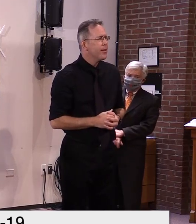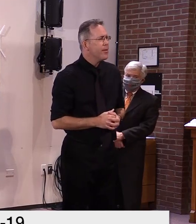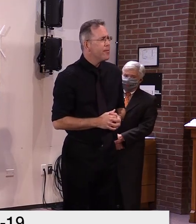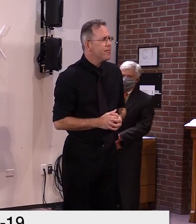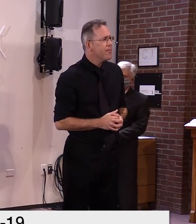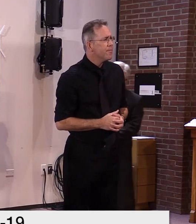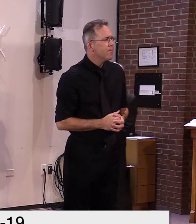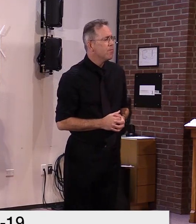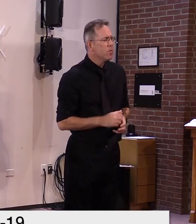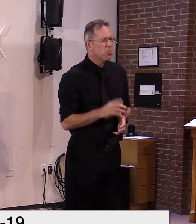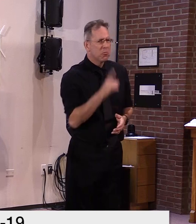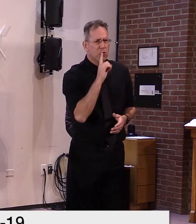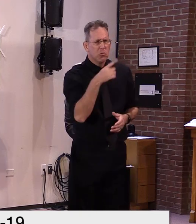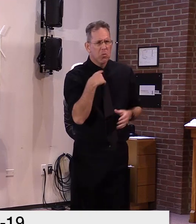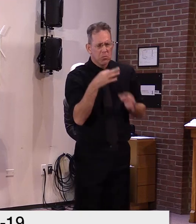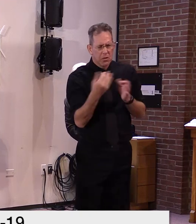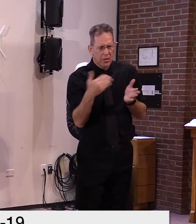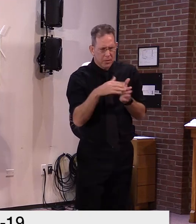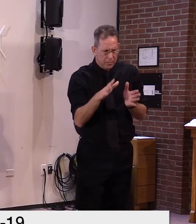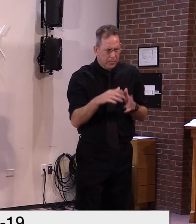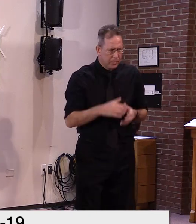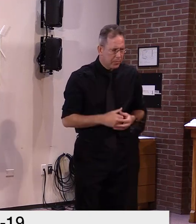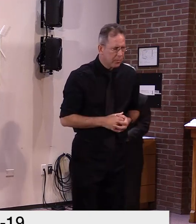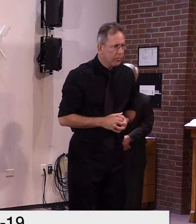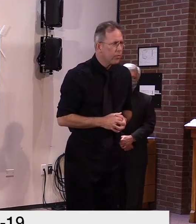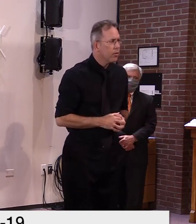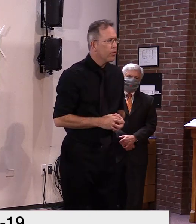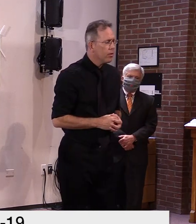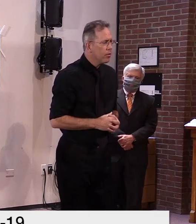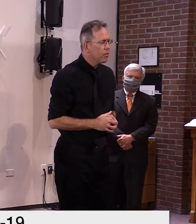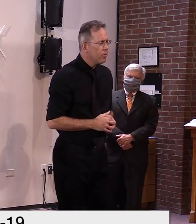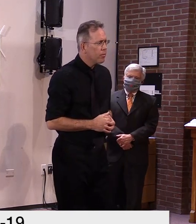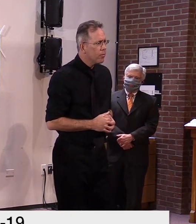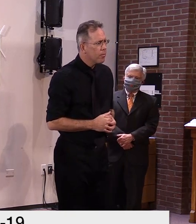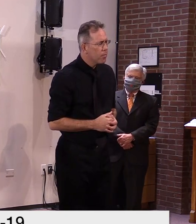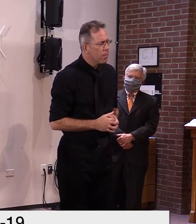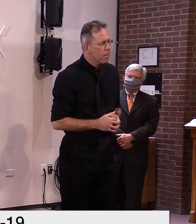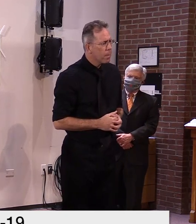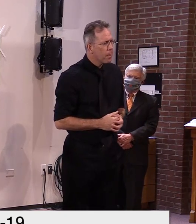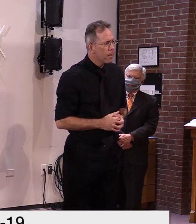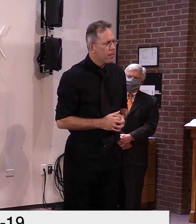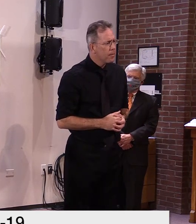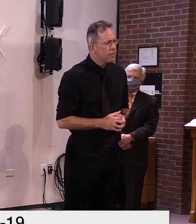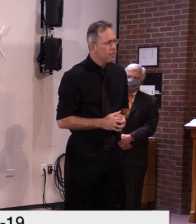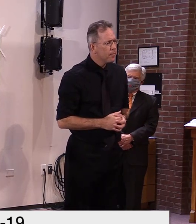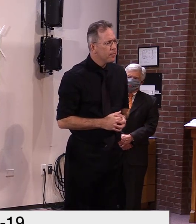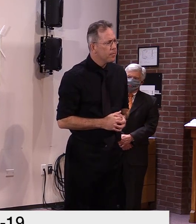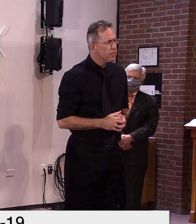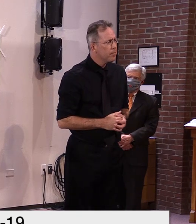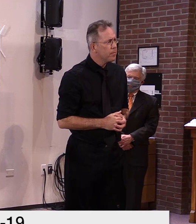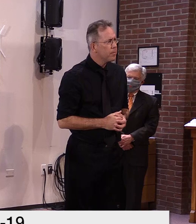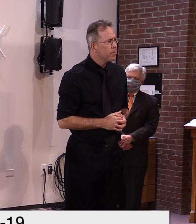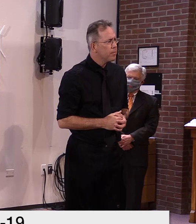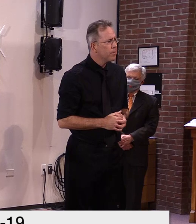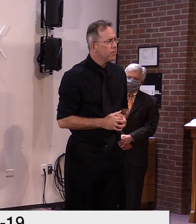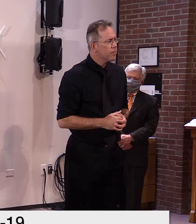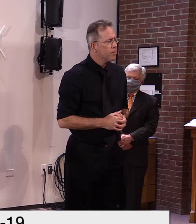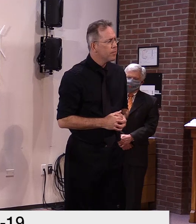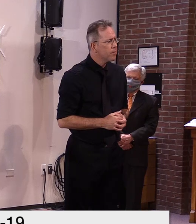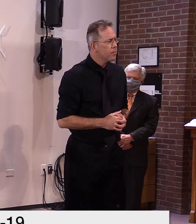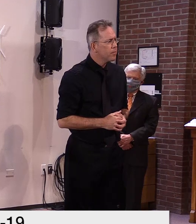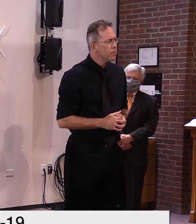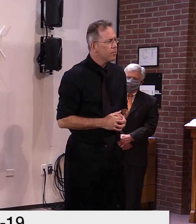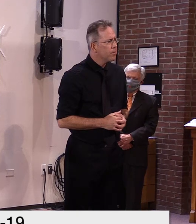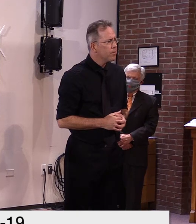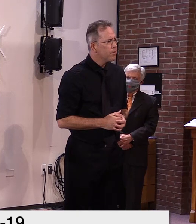Sure. So just wondering if any particular attention has been paid to the